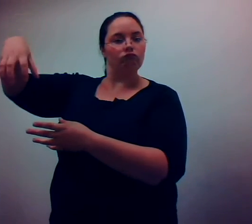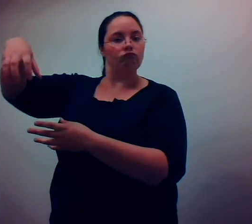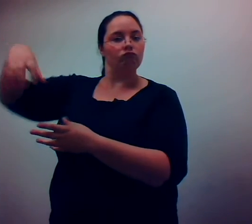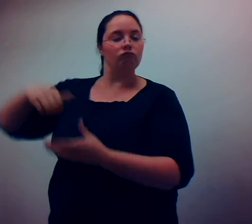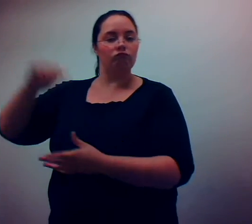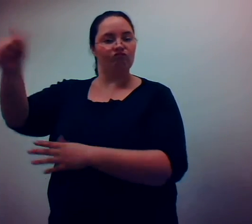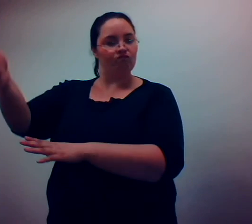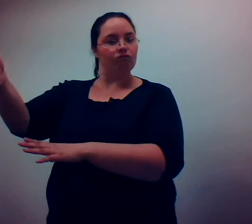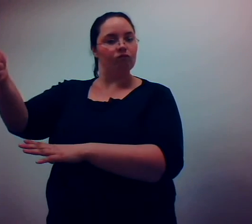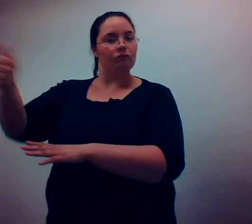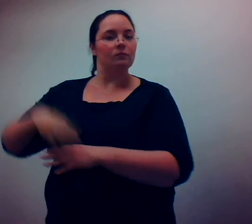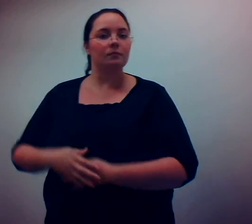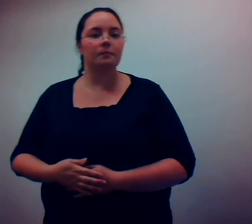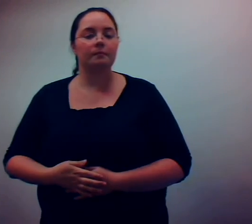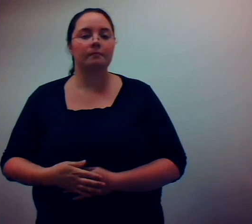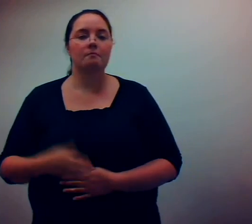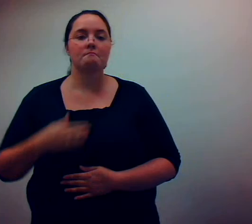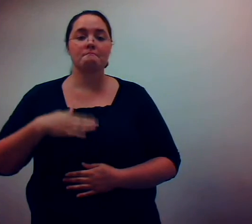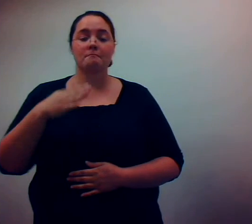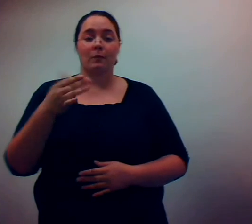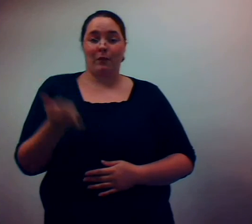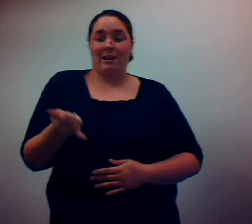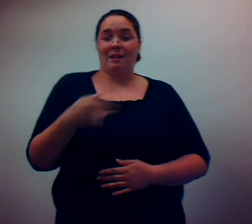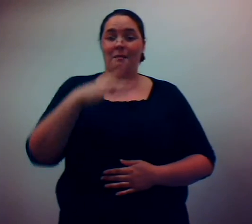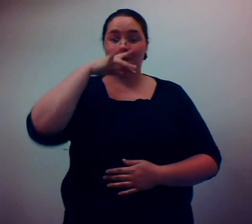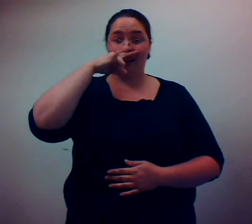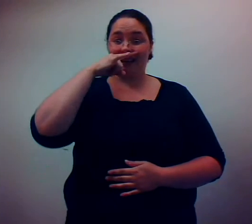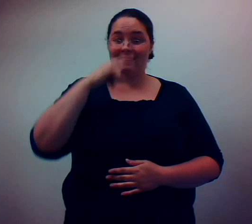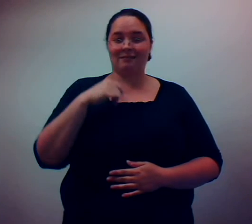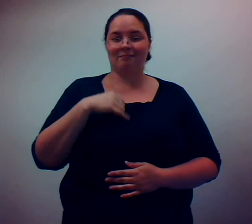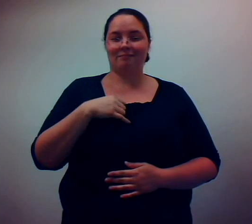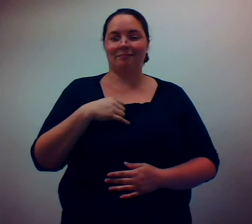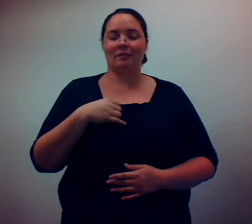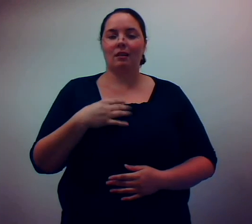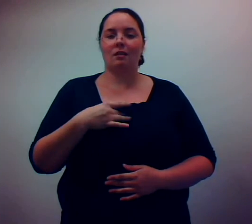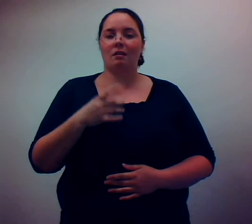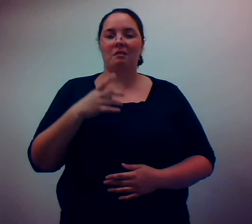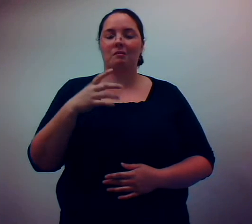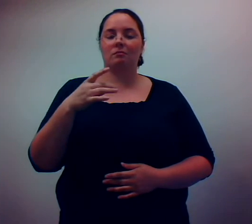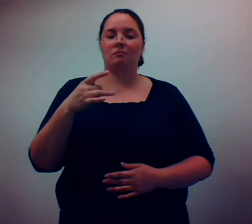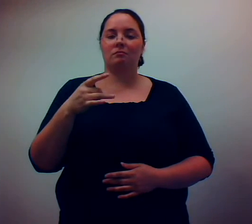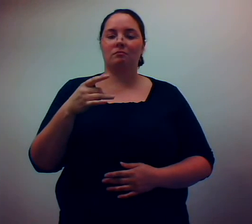because these are things that have been treasured through members of the family and